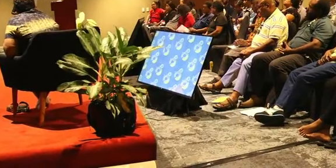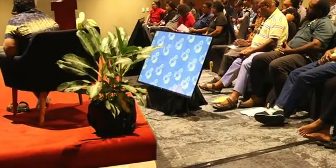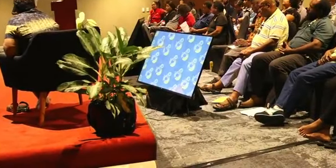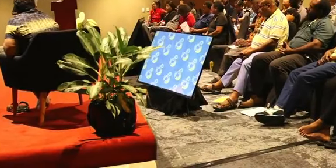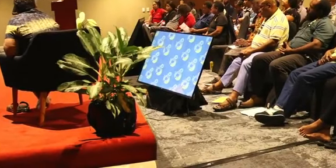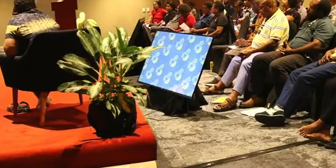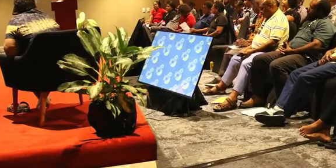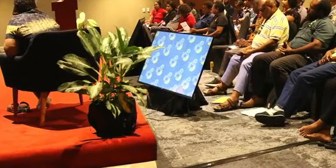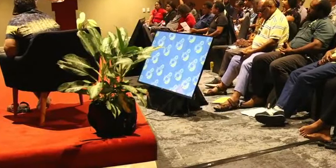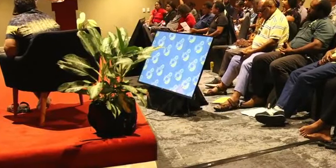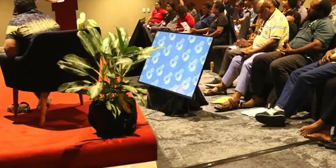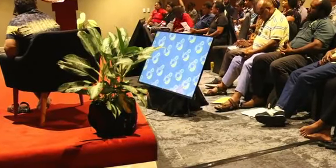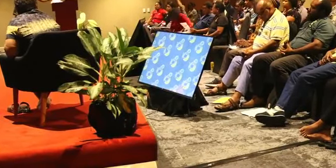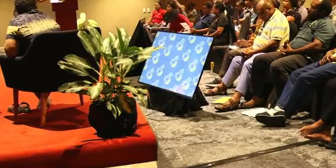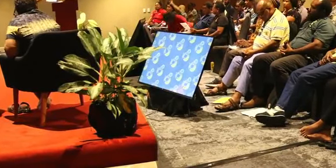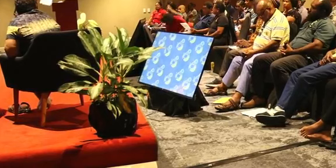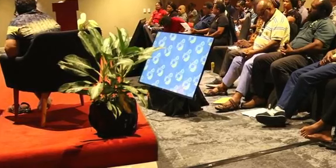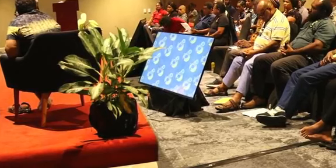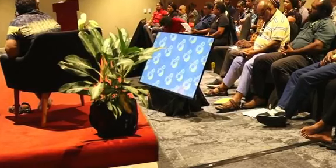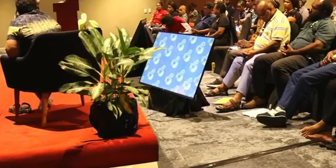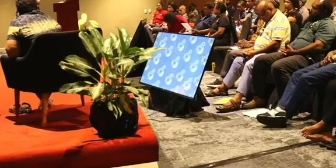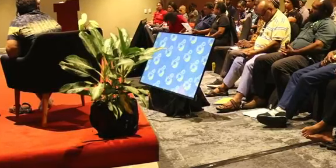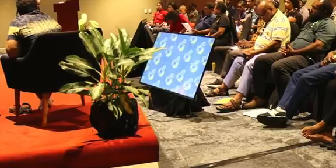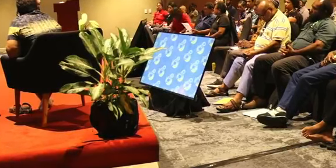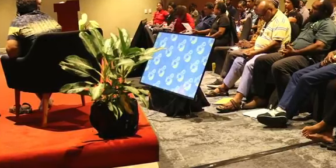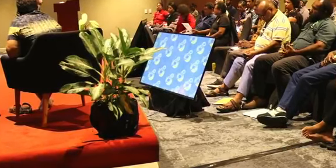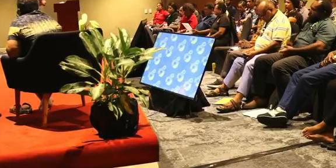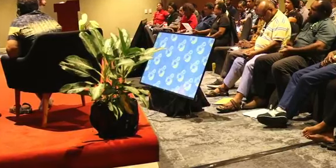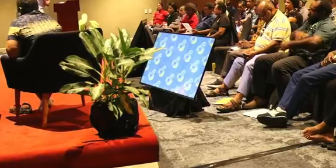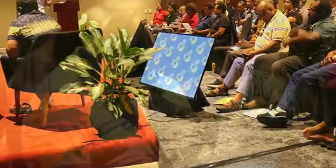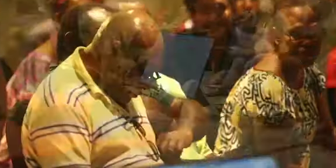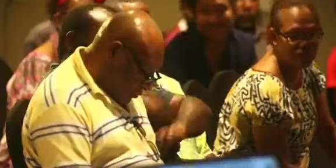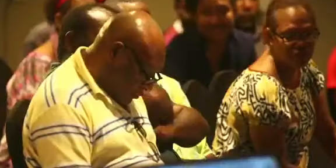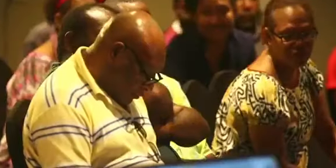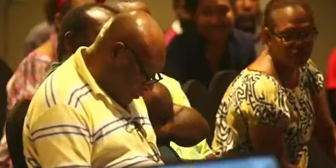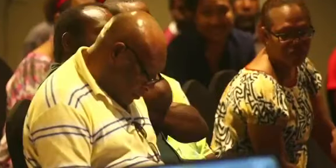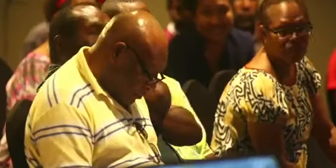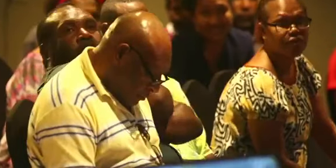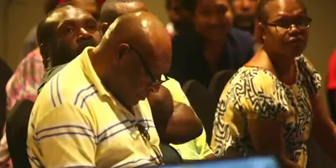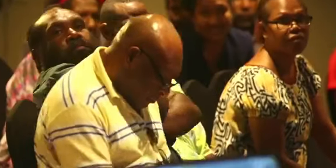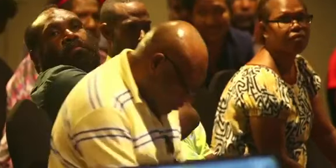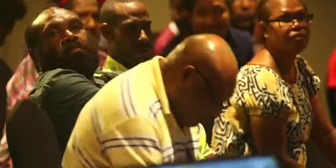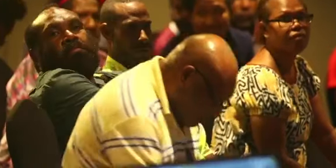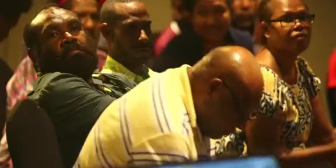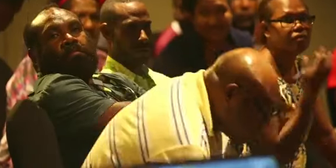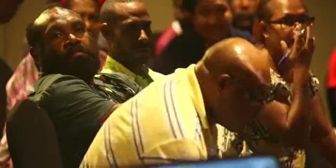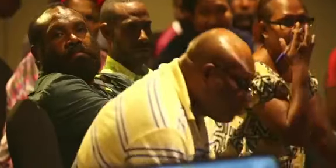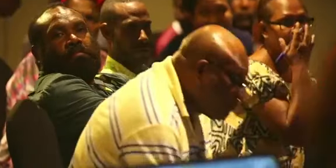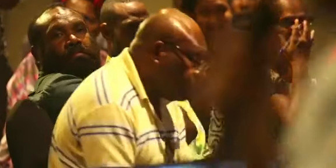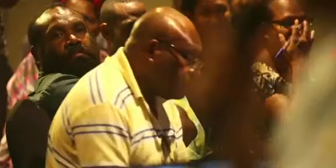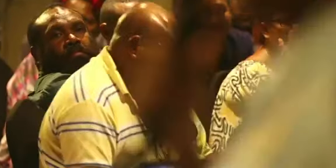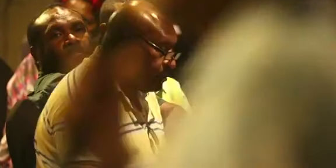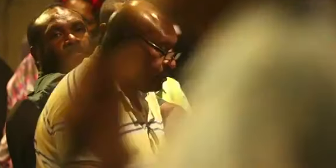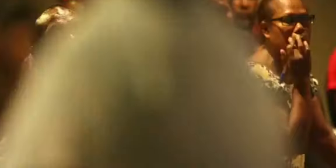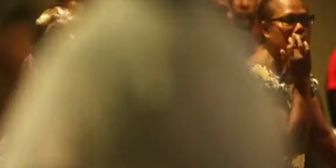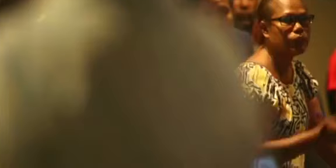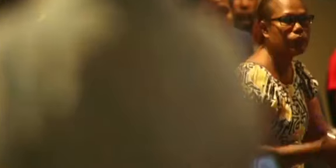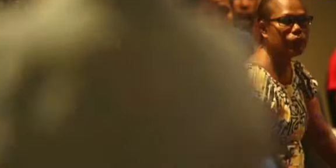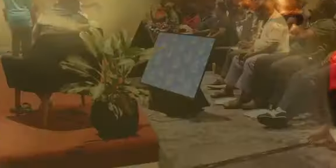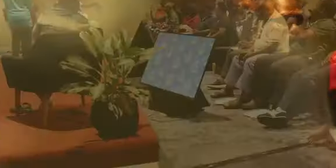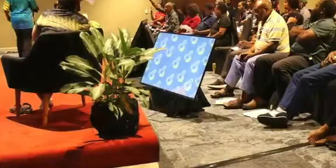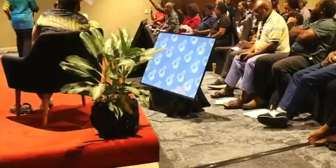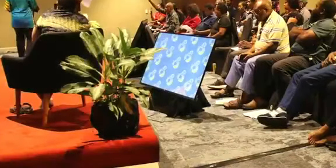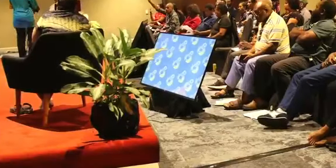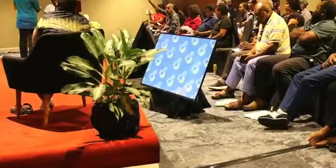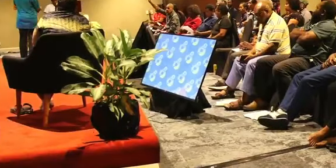Miss Veronica, you have a few questions to answer. We'll take two. We'll take two questions.